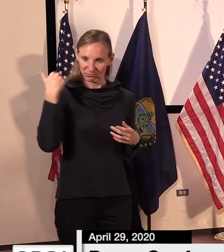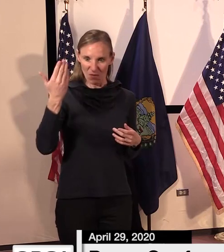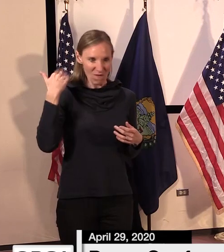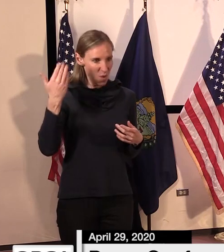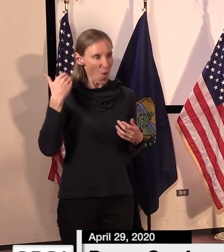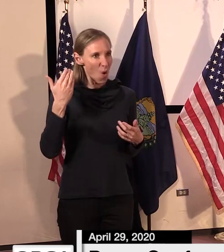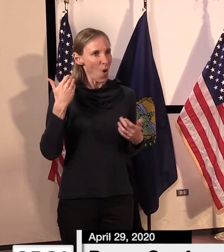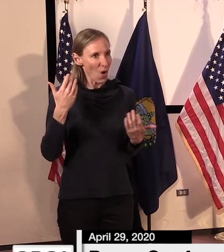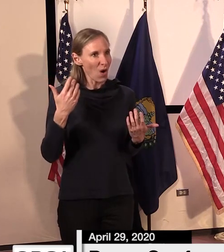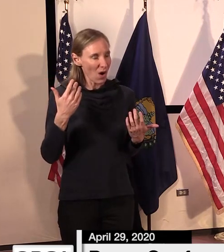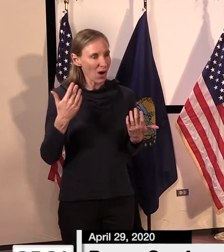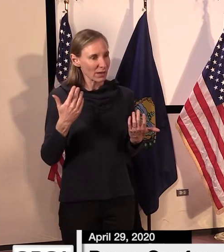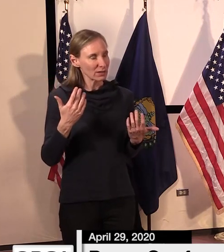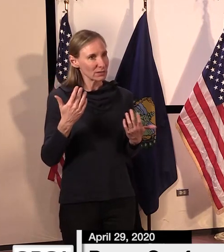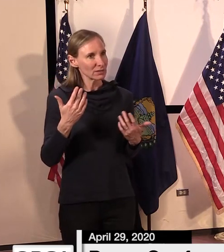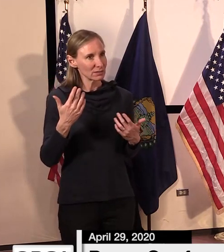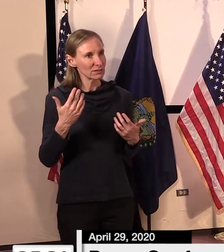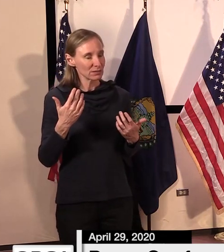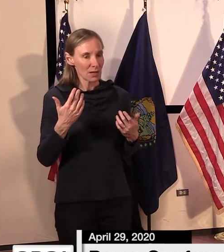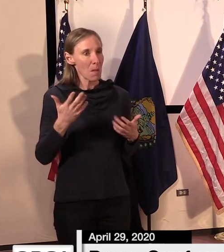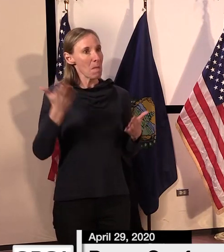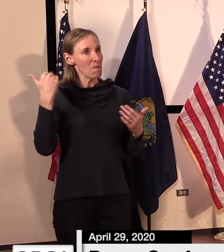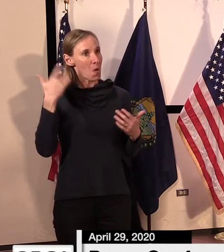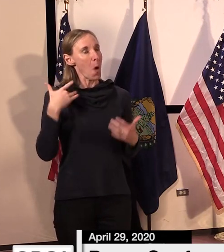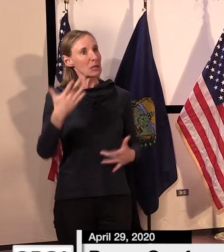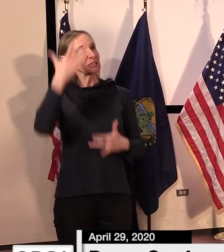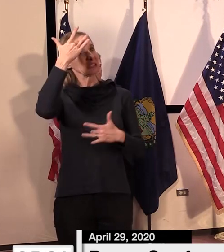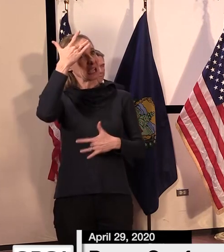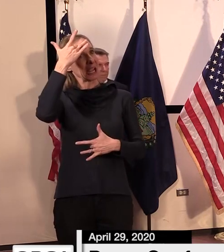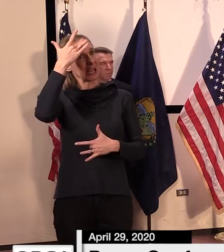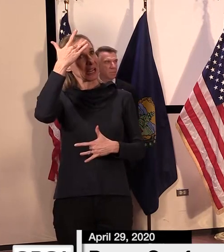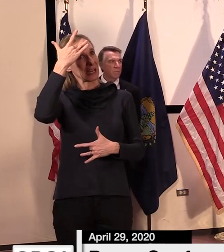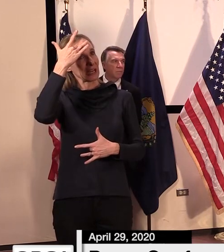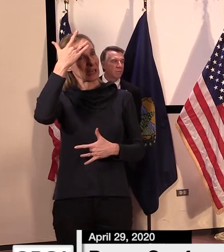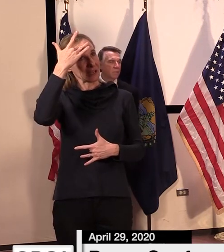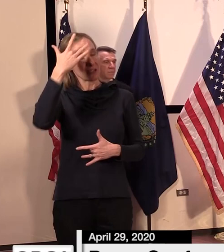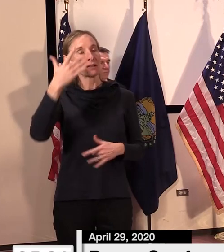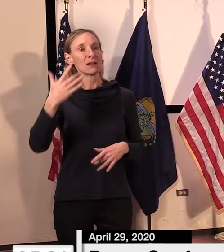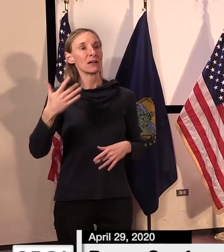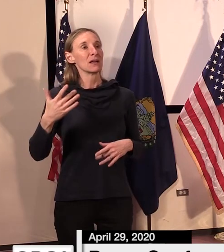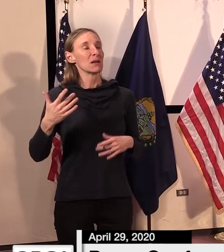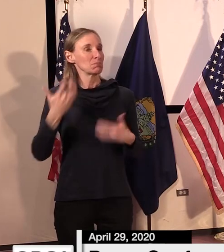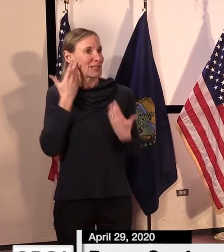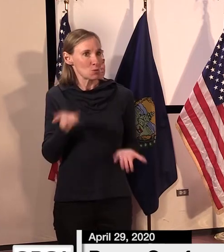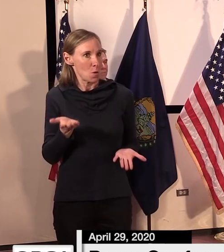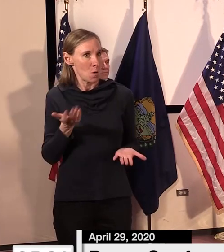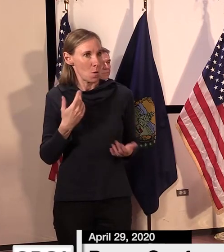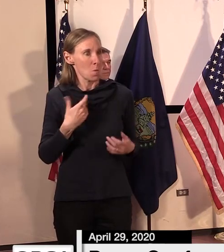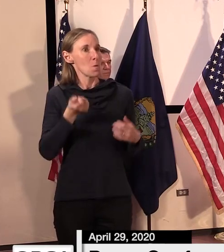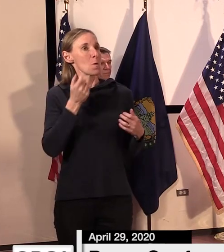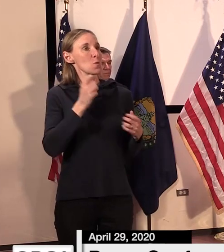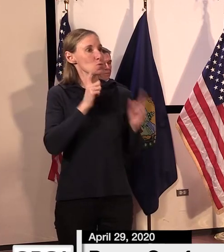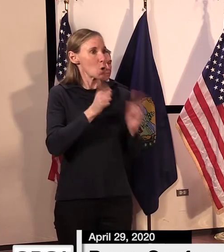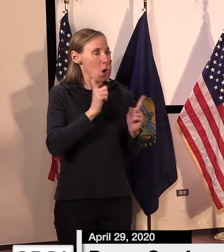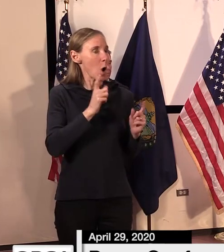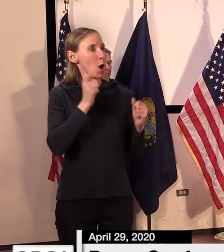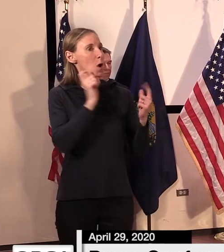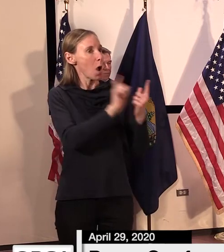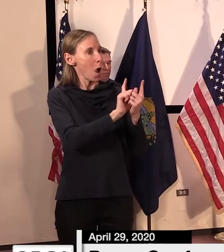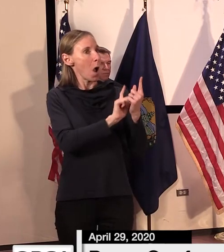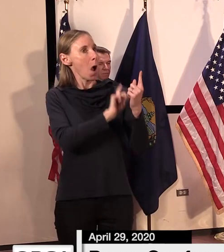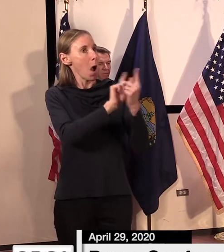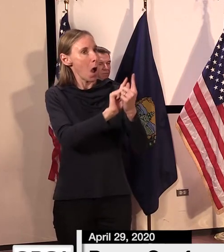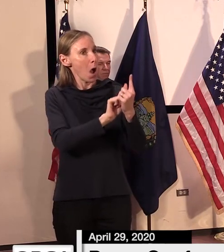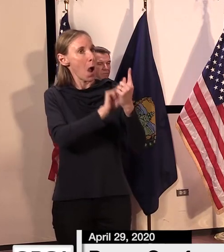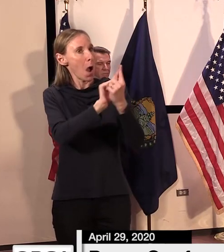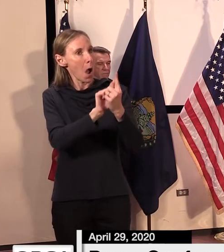pre-symptomatic state could be capable of infecting others, and you're finding them very early on, doing containment with them and with